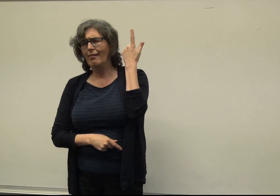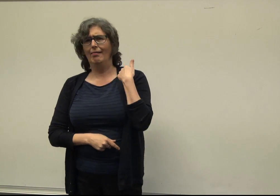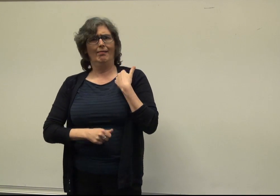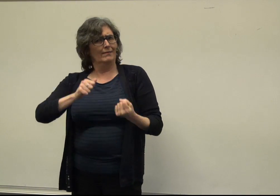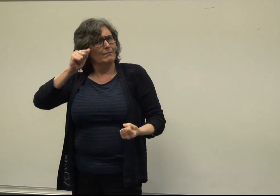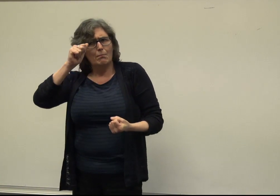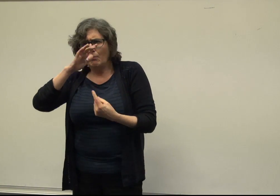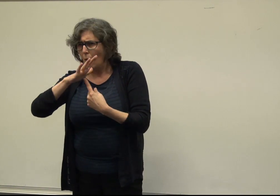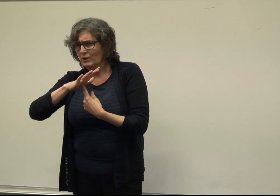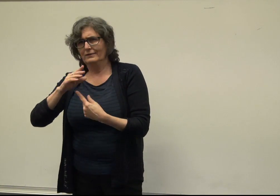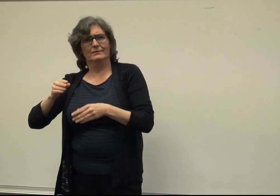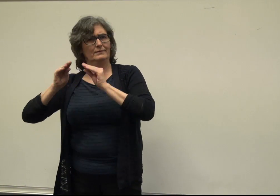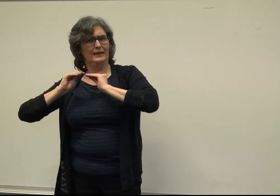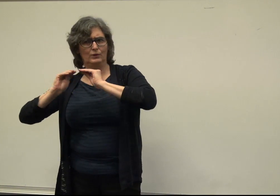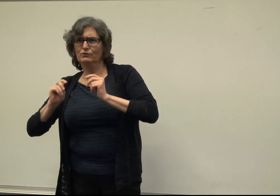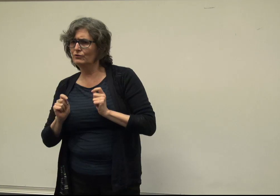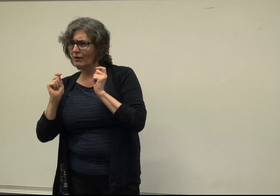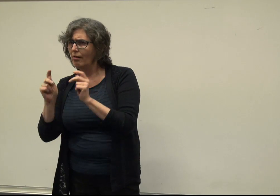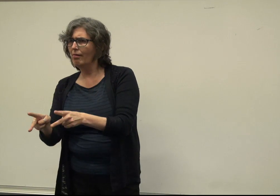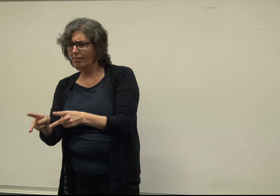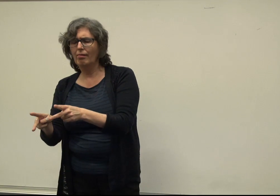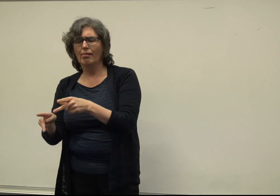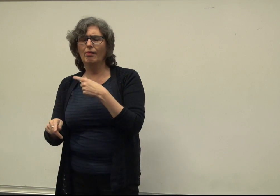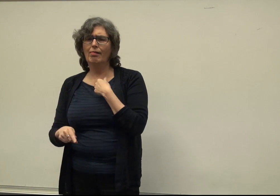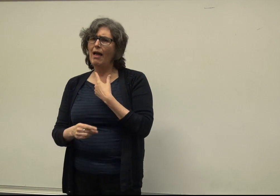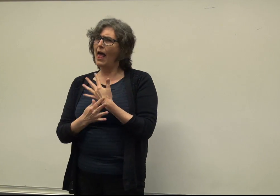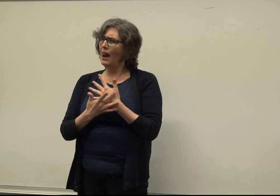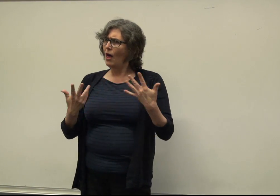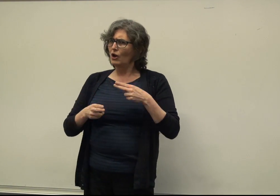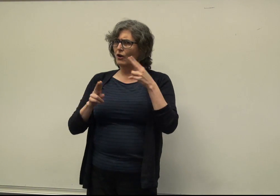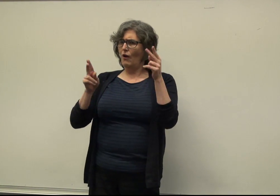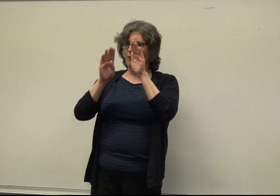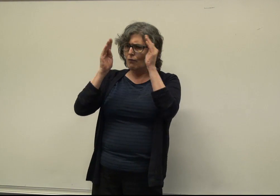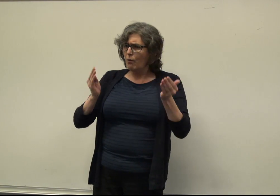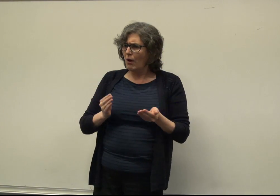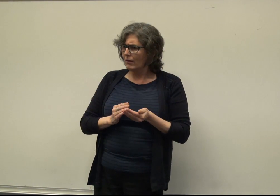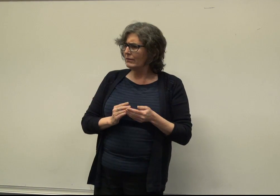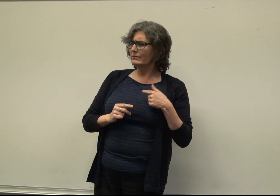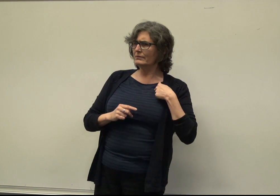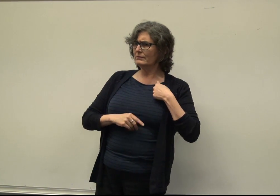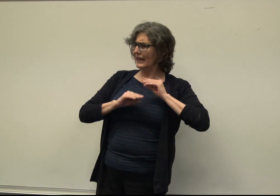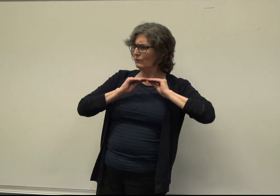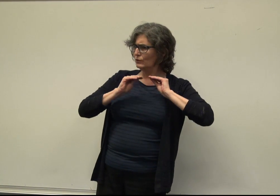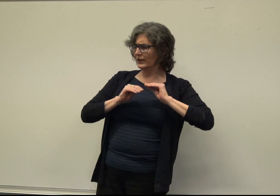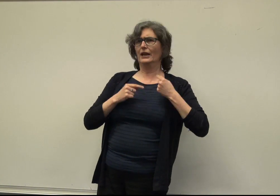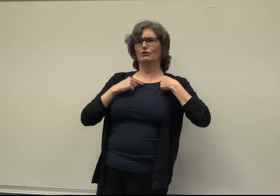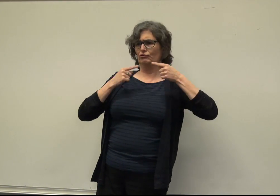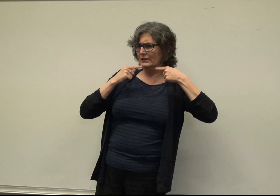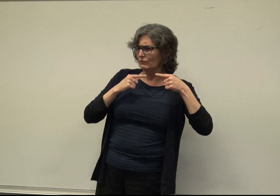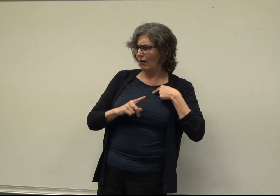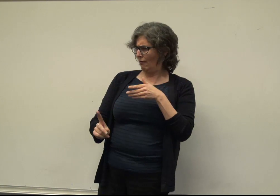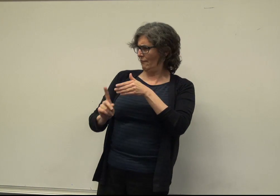important. It's gained a lot of recognition in education, in the